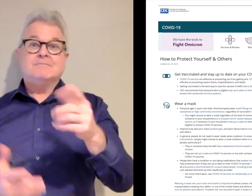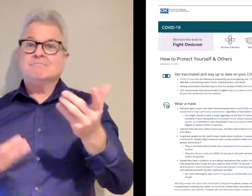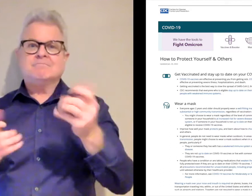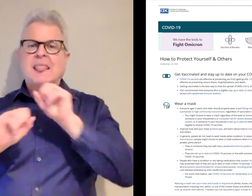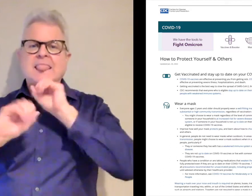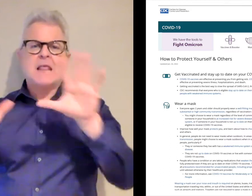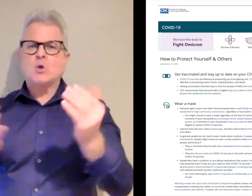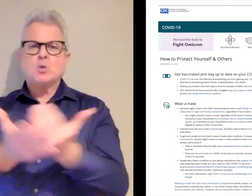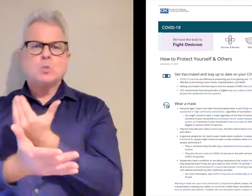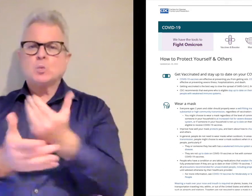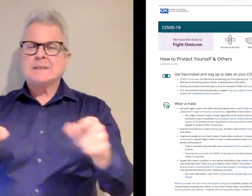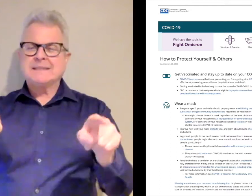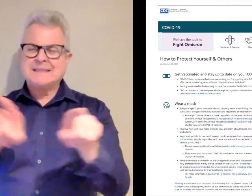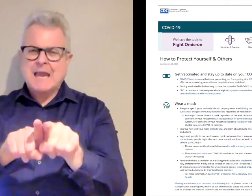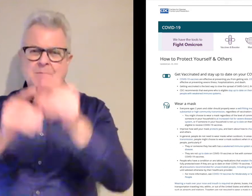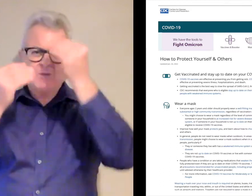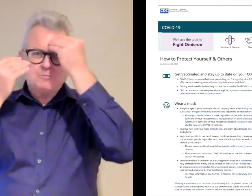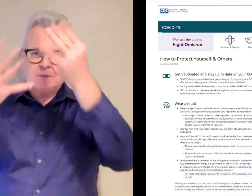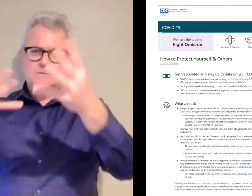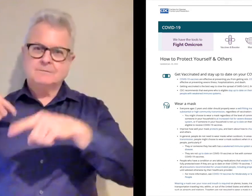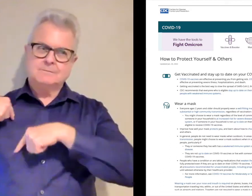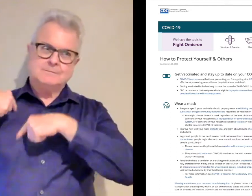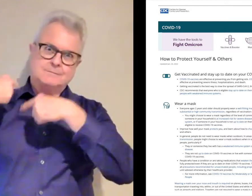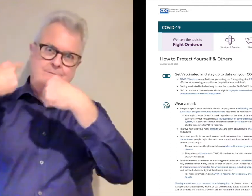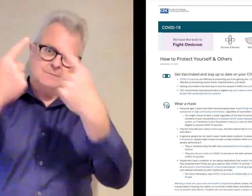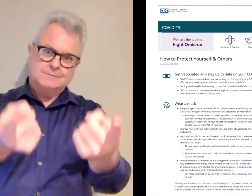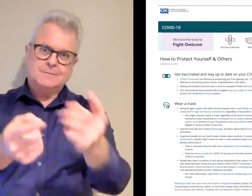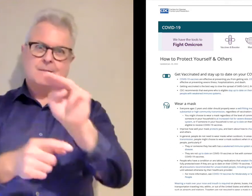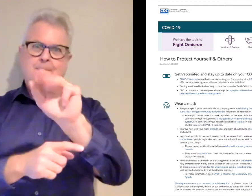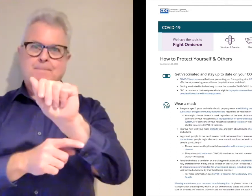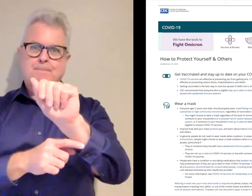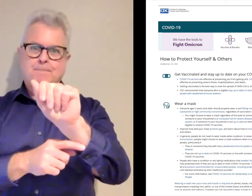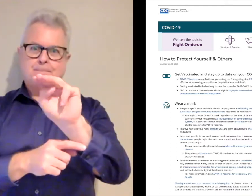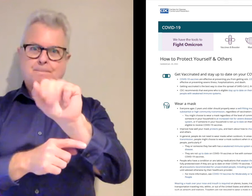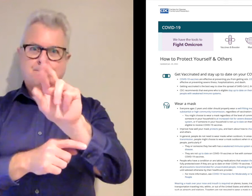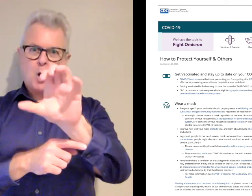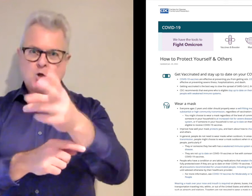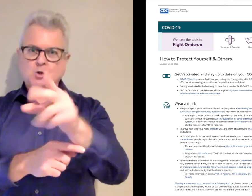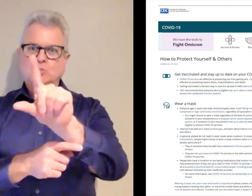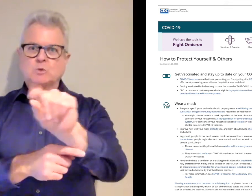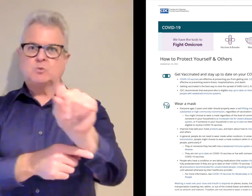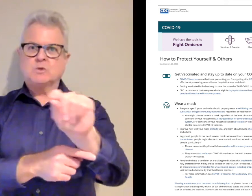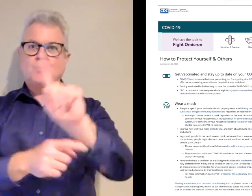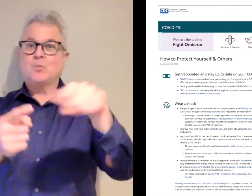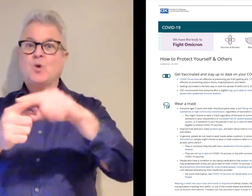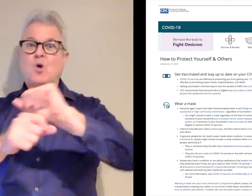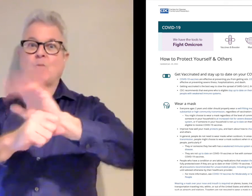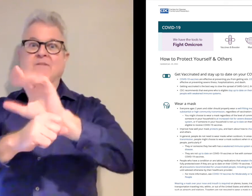2022. I'm going to go over them. Now, keep in mind, none of this is new information. It's the same information that's been